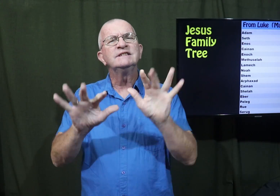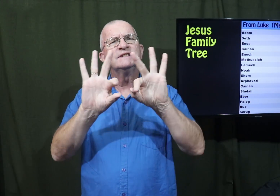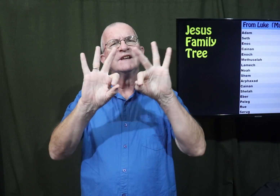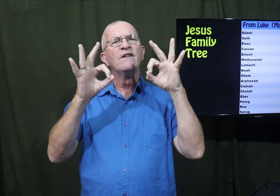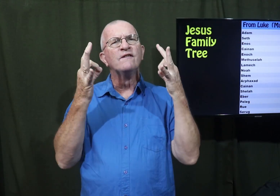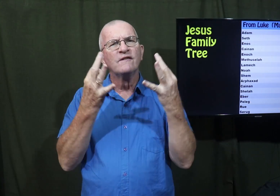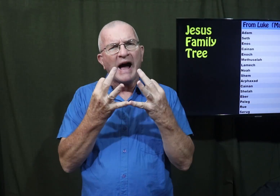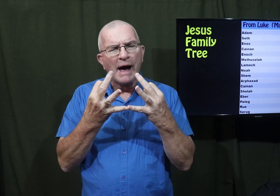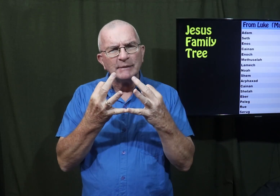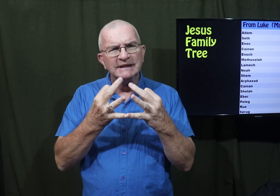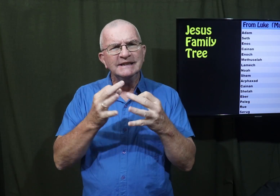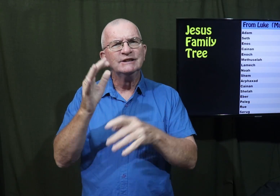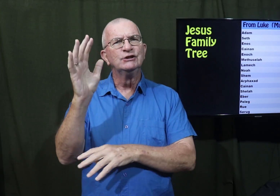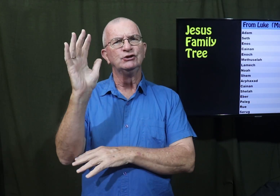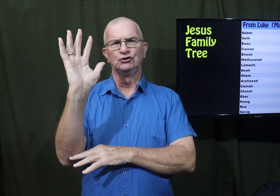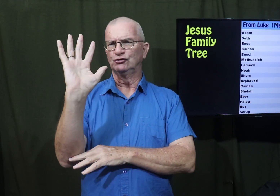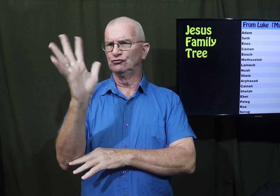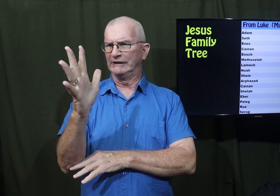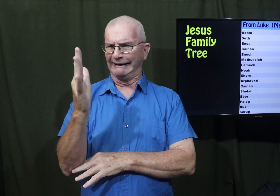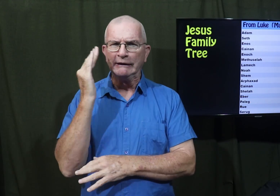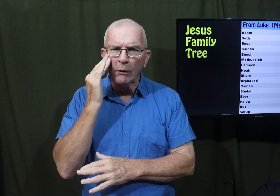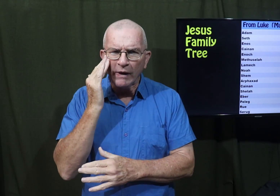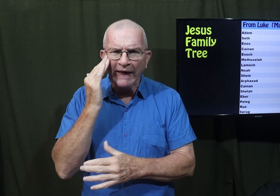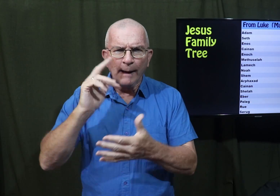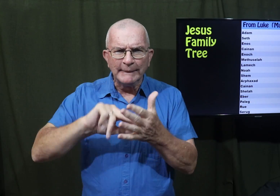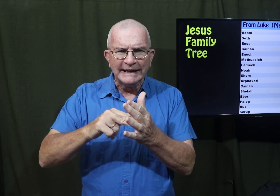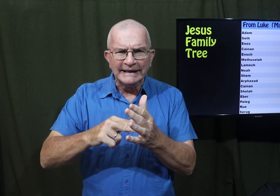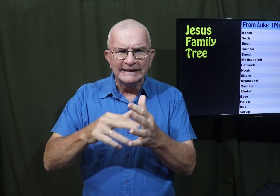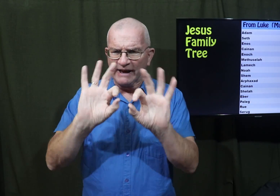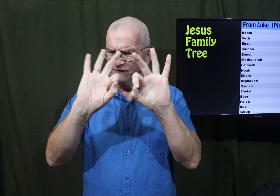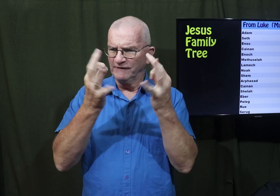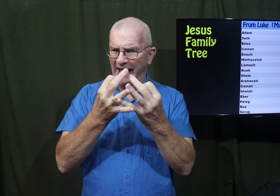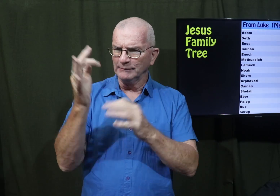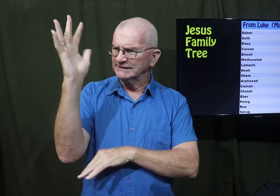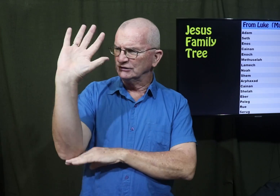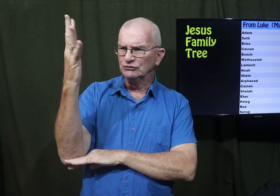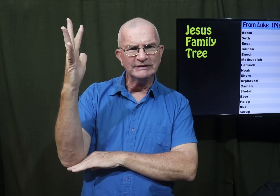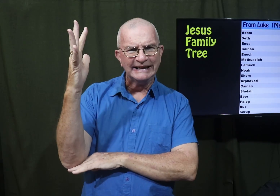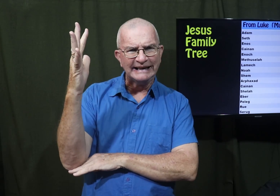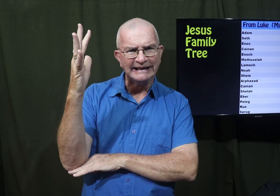Jesus' family tree. You know what that means, a family tree?